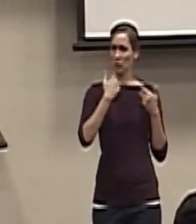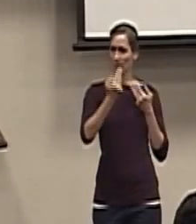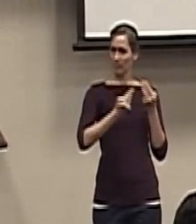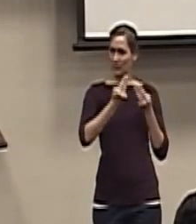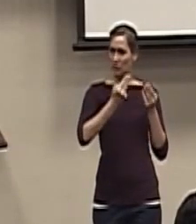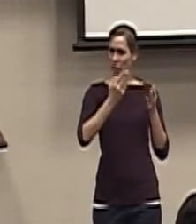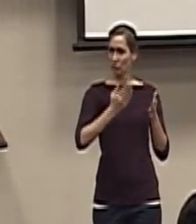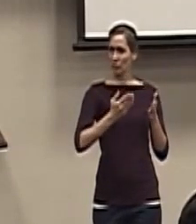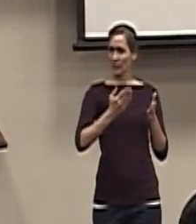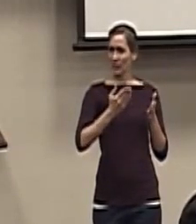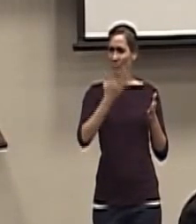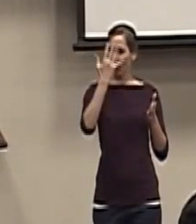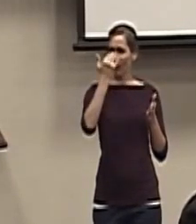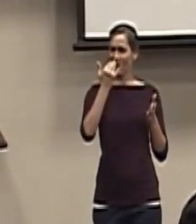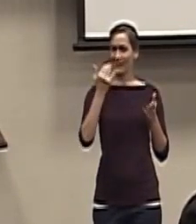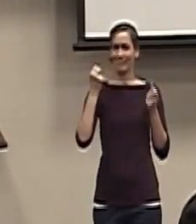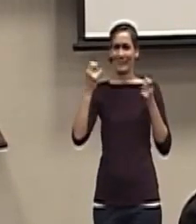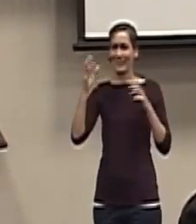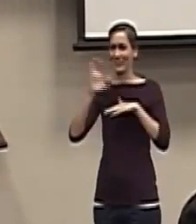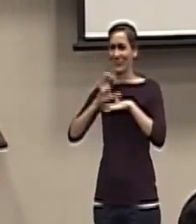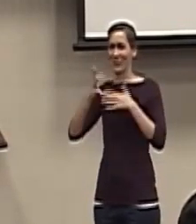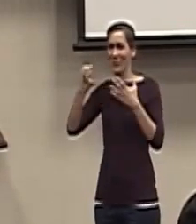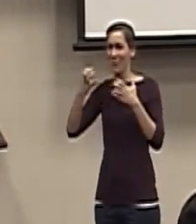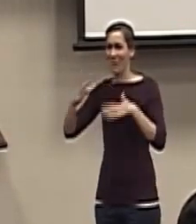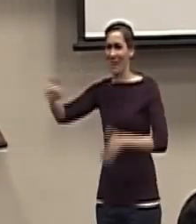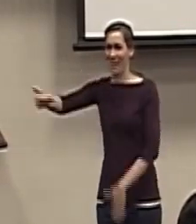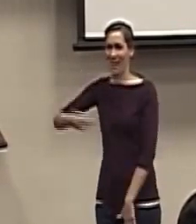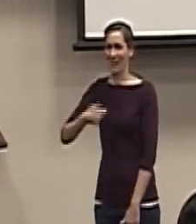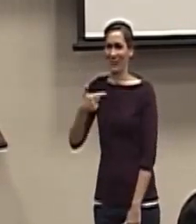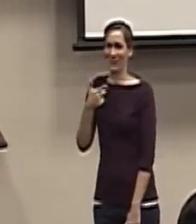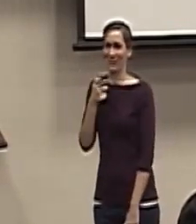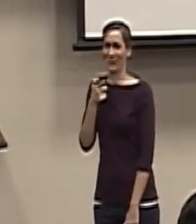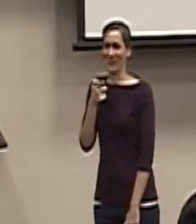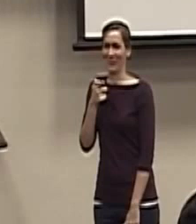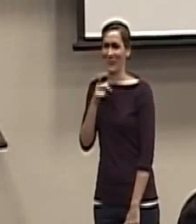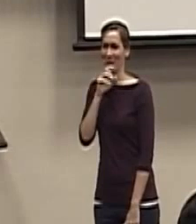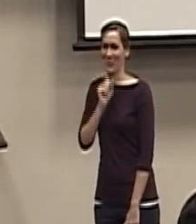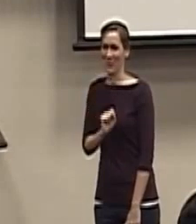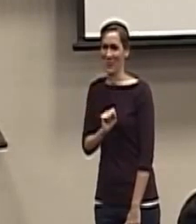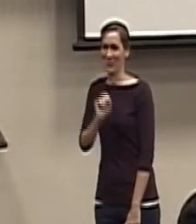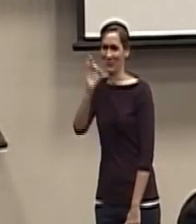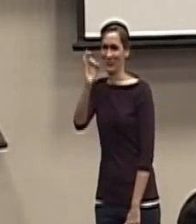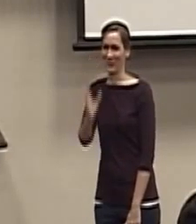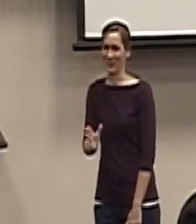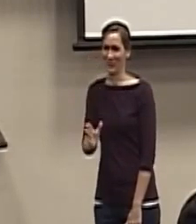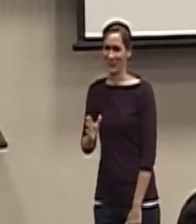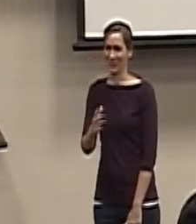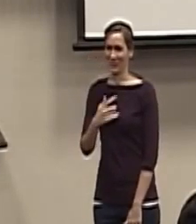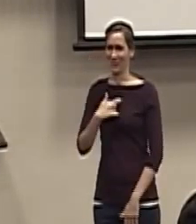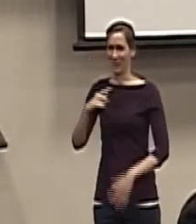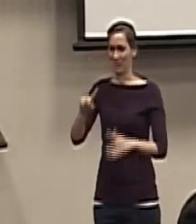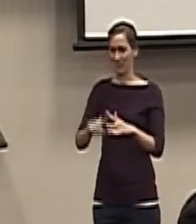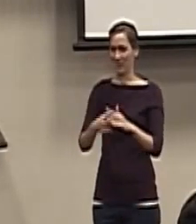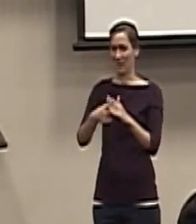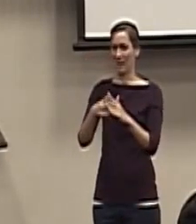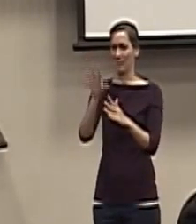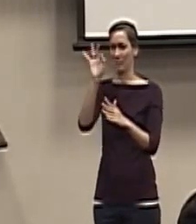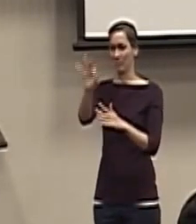preacher. I started preaching when I was 28 years old, though, and honestly thought